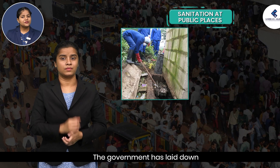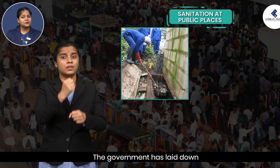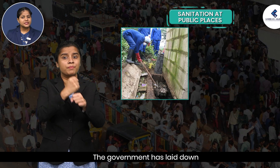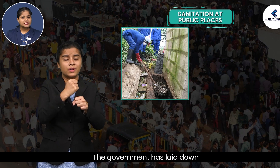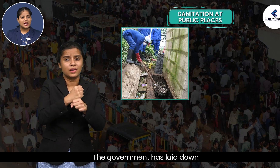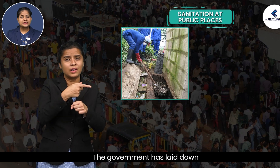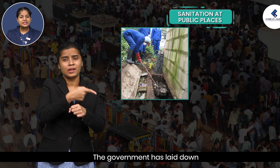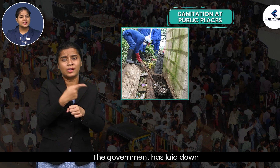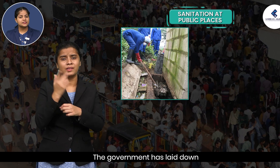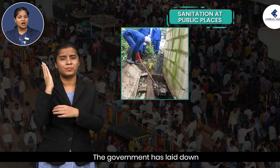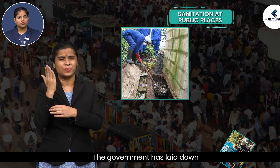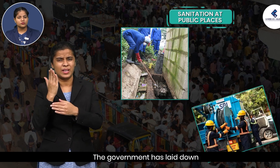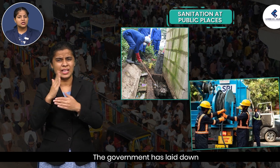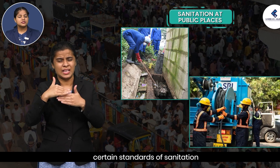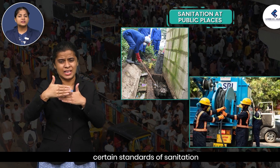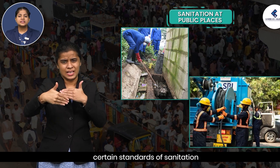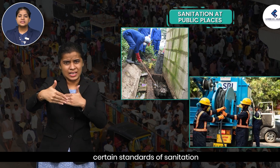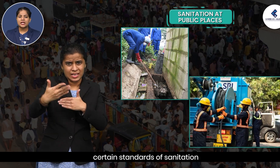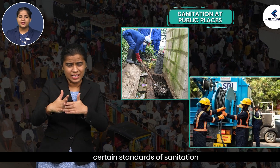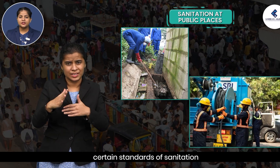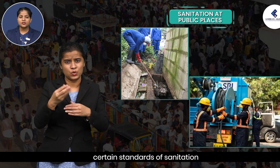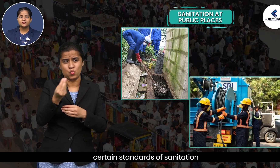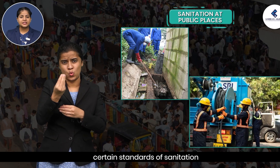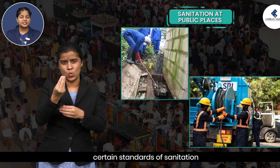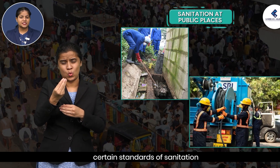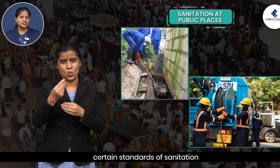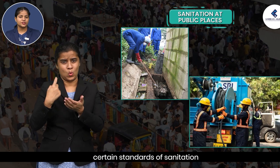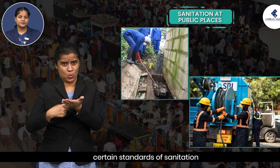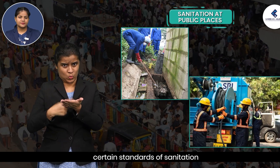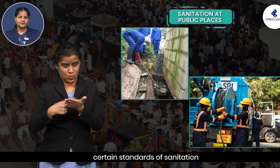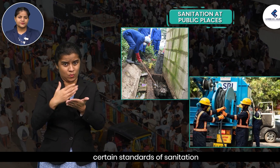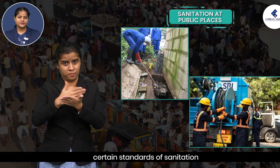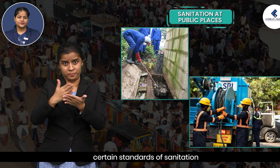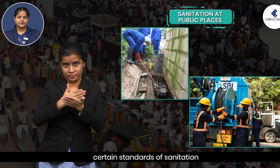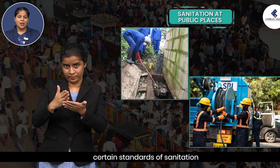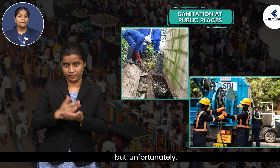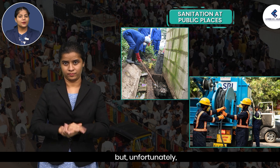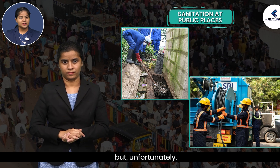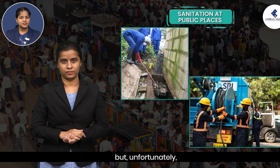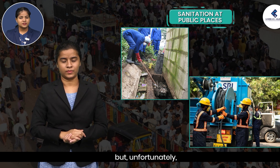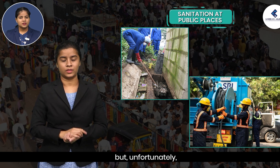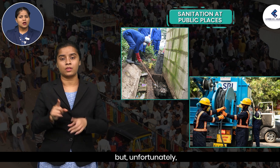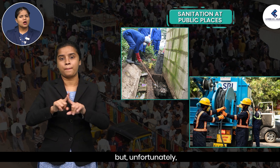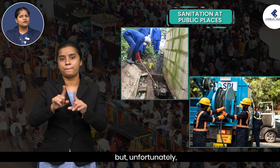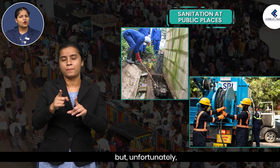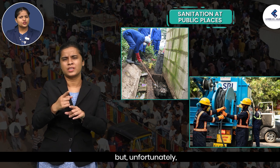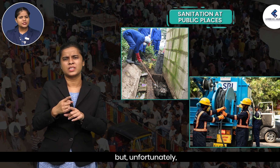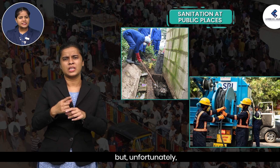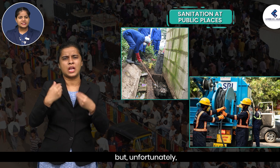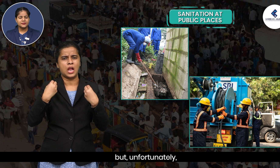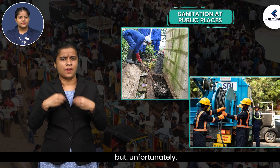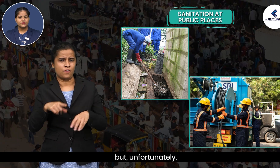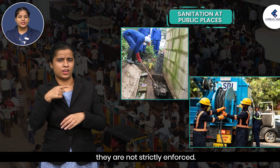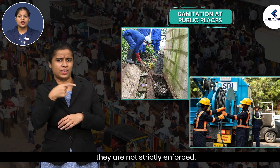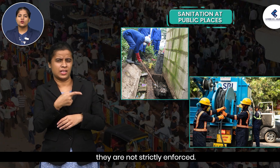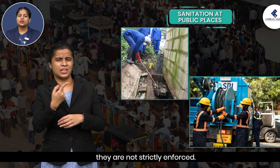The government has laid down certain standards of sanitation, but